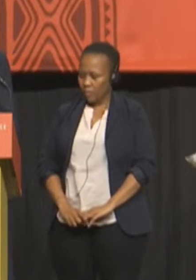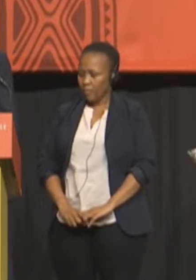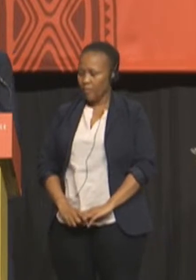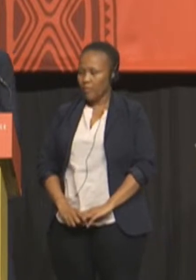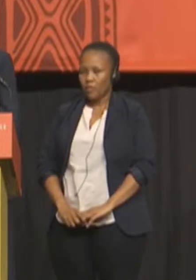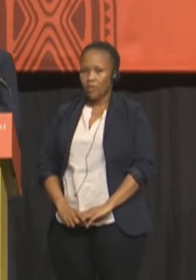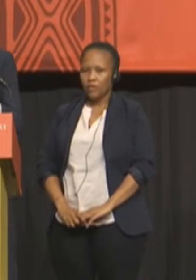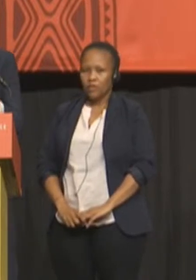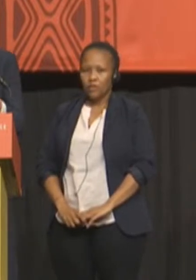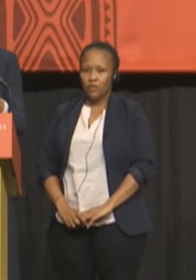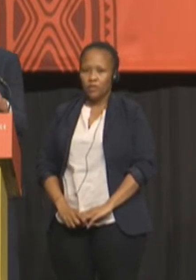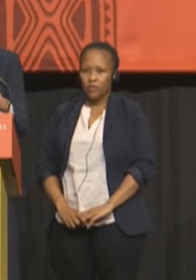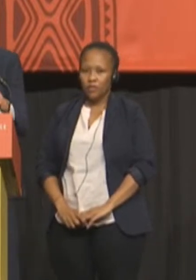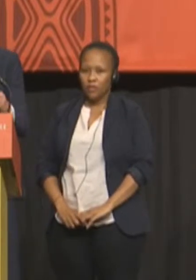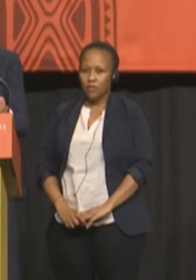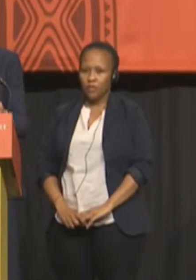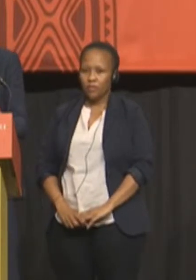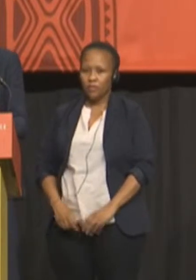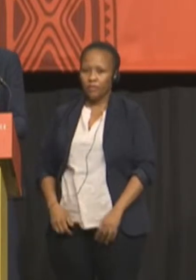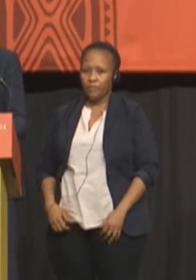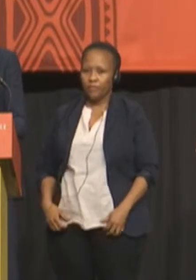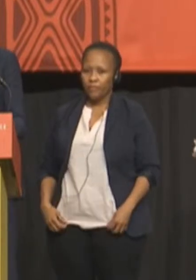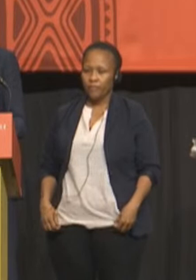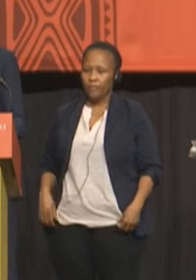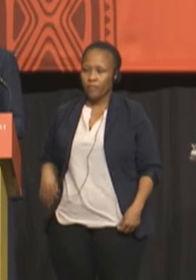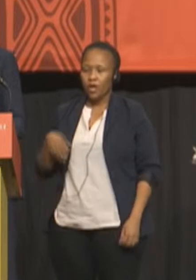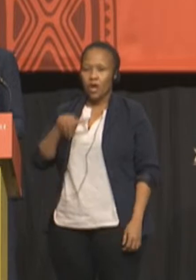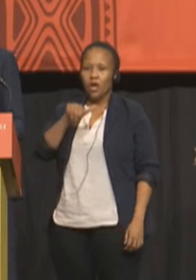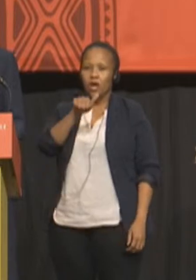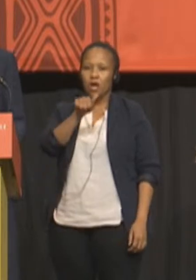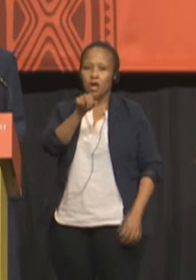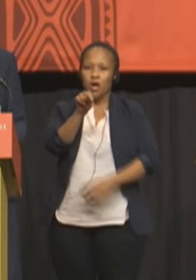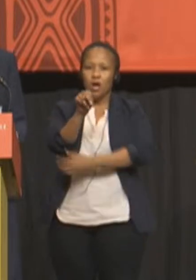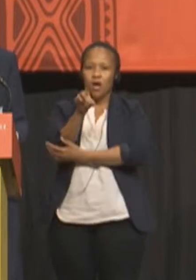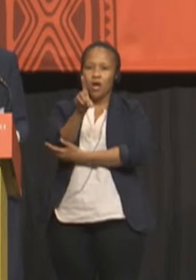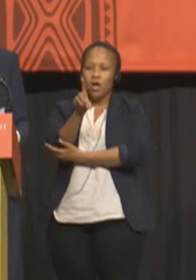Thank you, Juliet. Andrew Otieno.